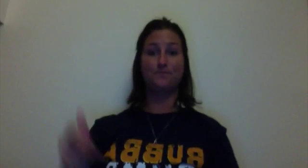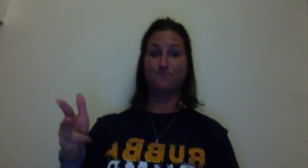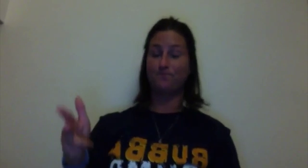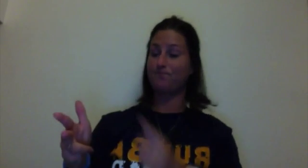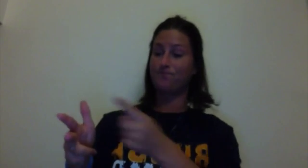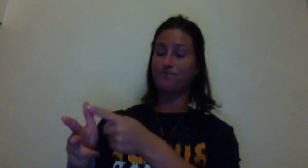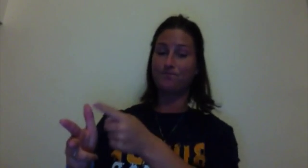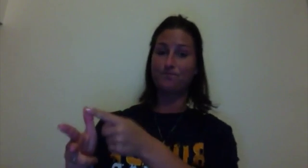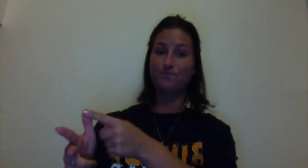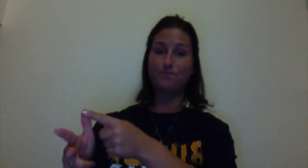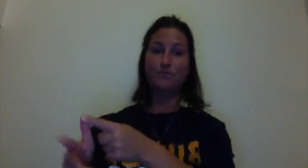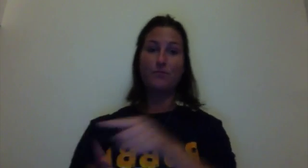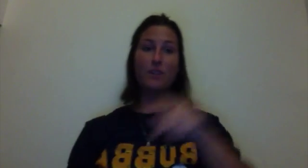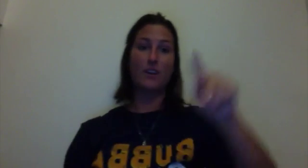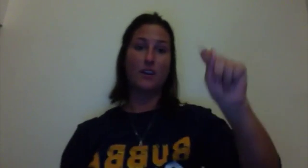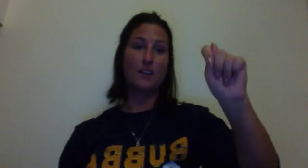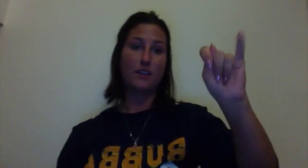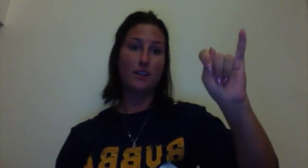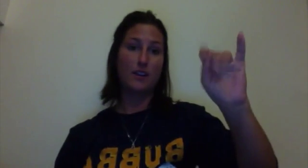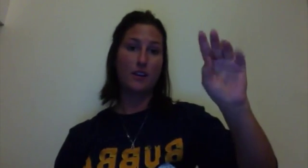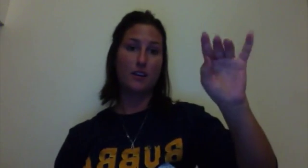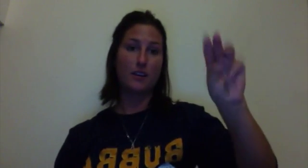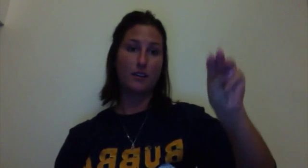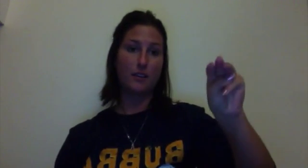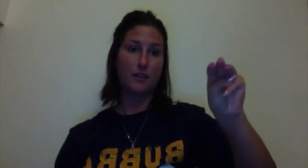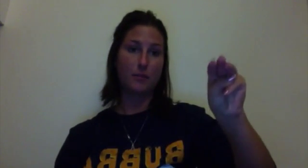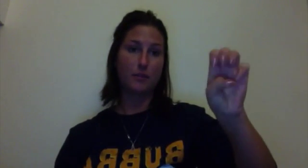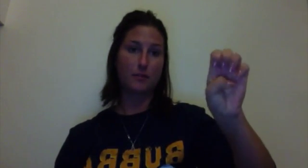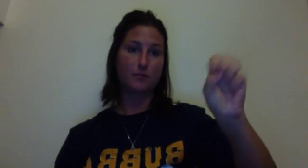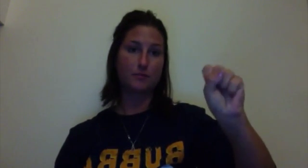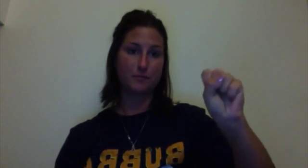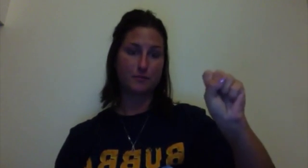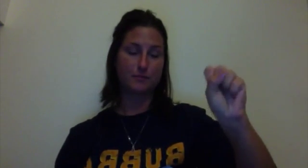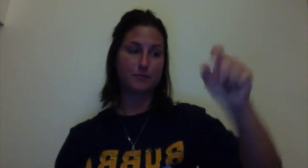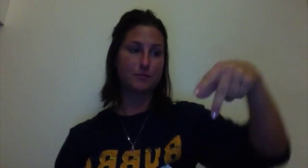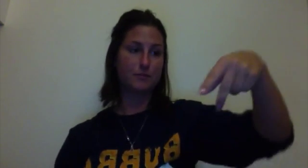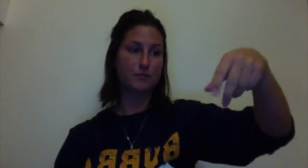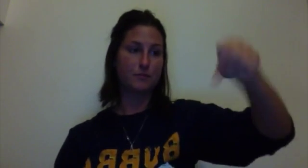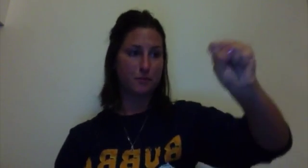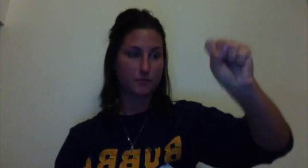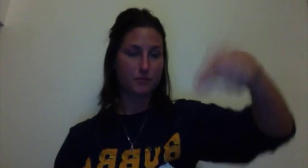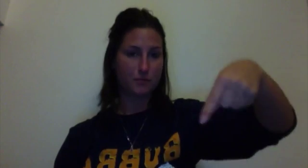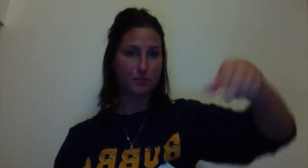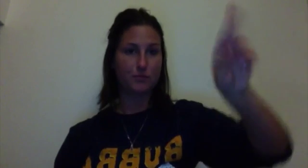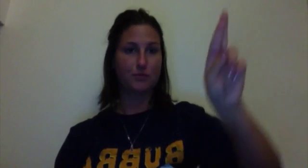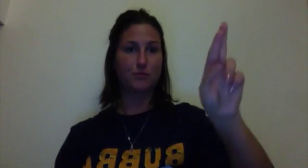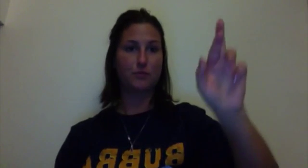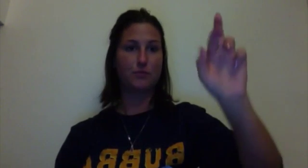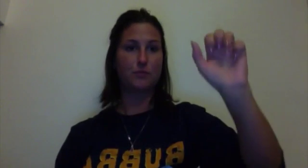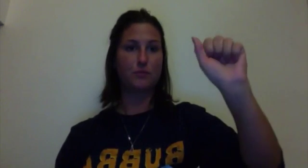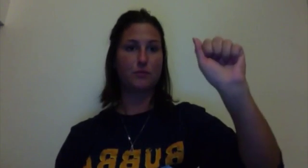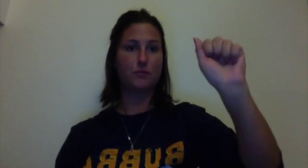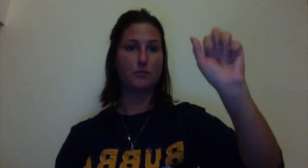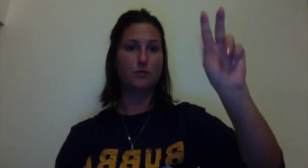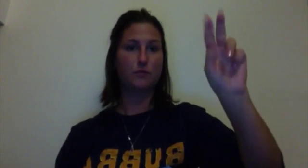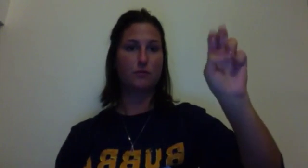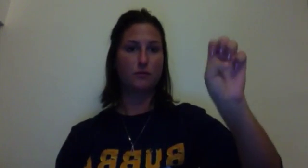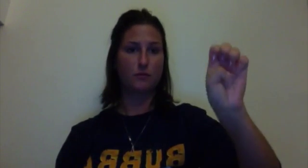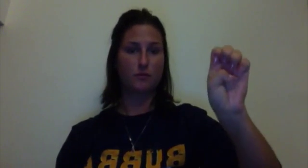minor, I discovered that deaf culture is comprised of so many different facets and norms and values and stereotypes,